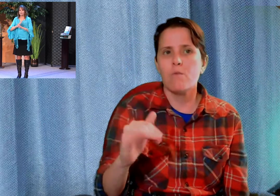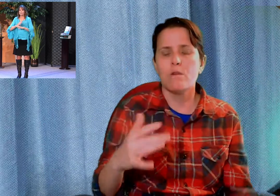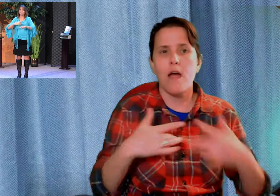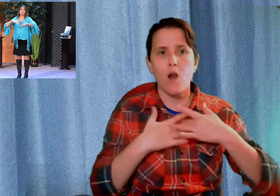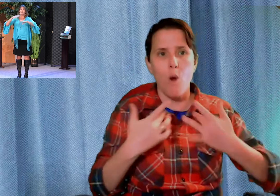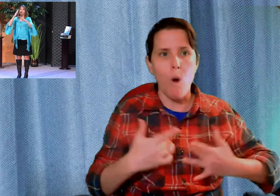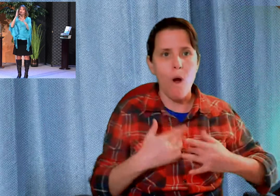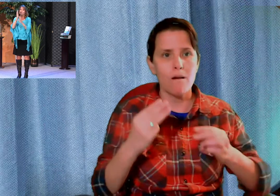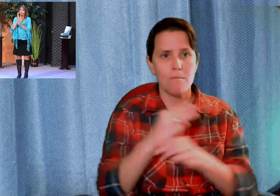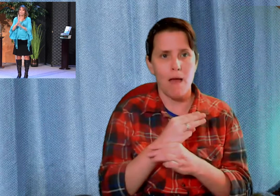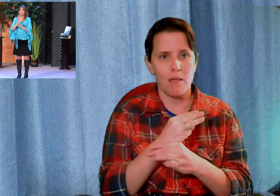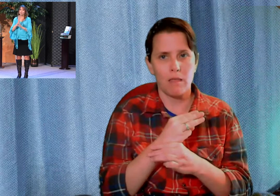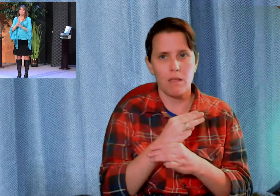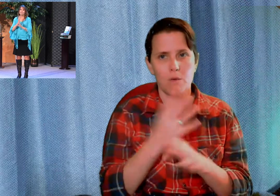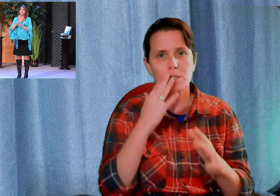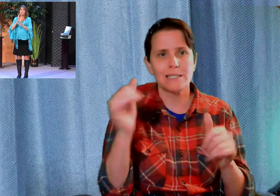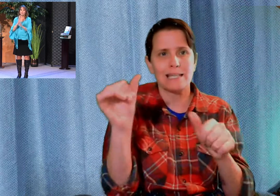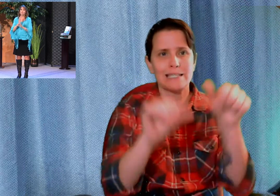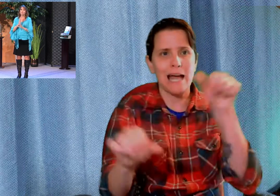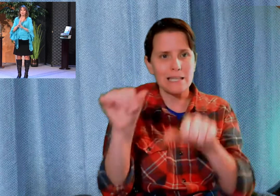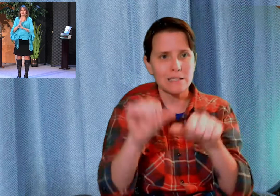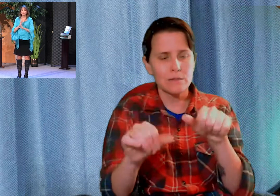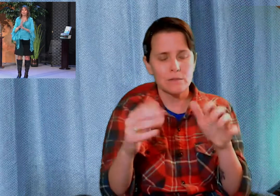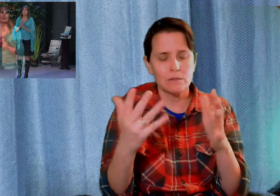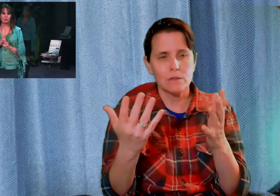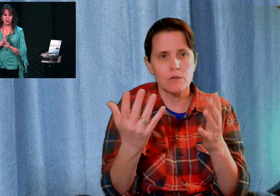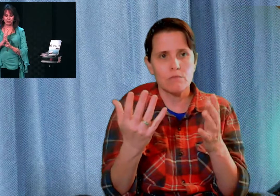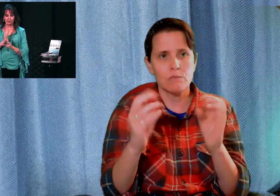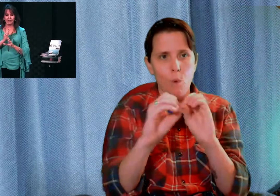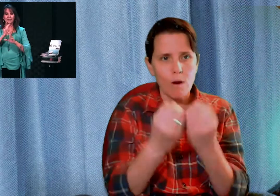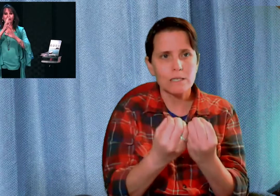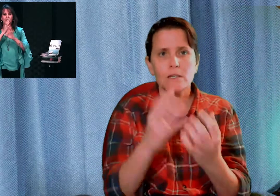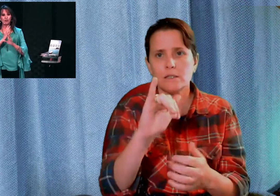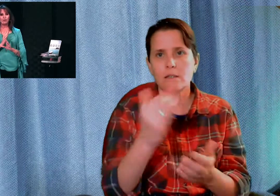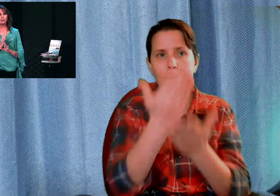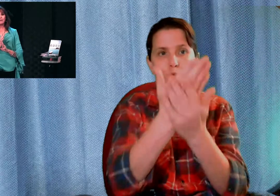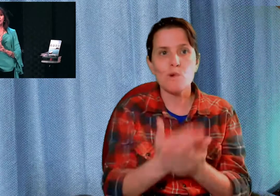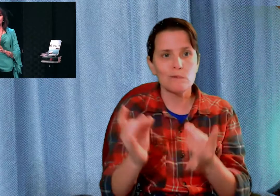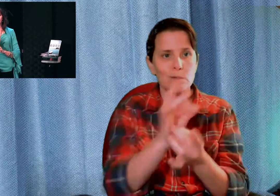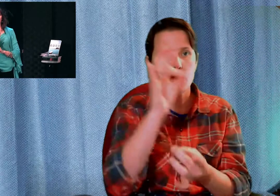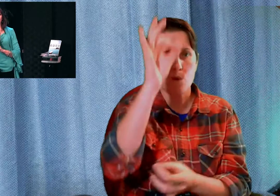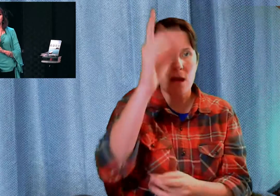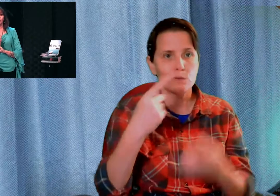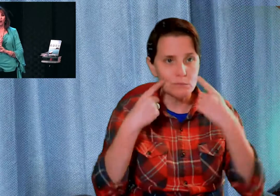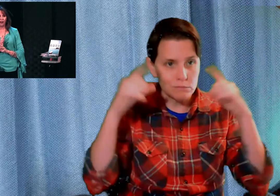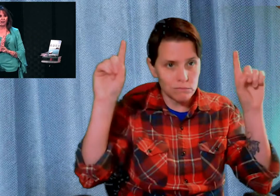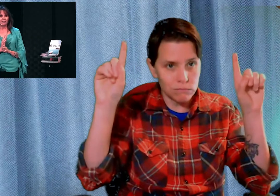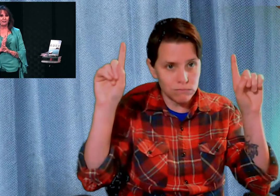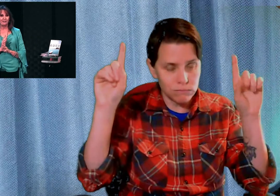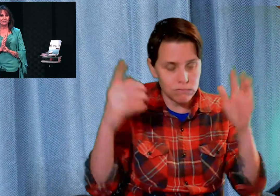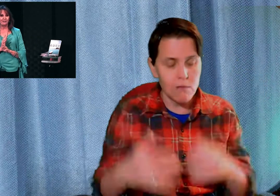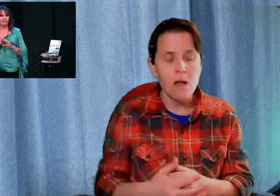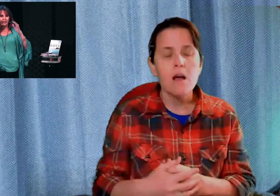Math, which is the secular scientific organization that's proving spirituality works, and you spend a few moments in your